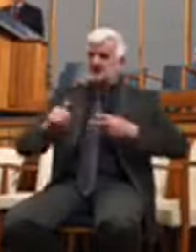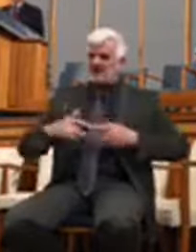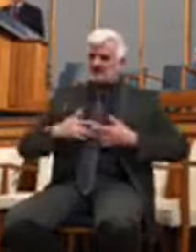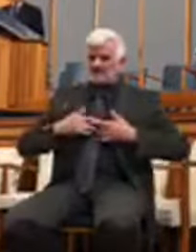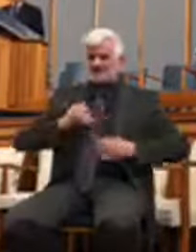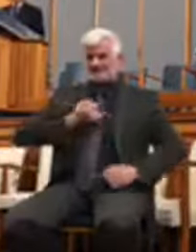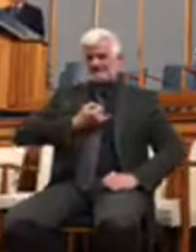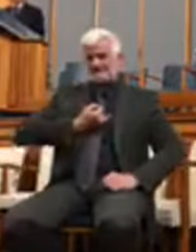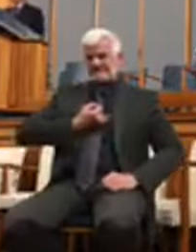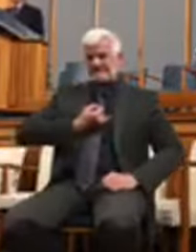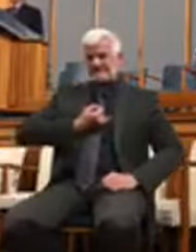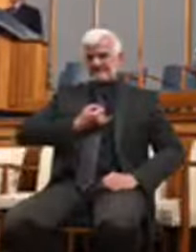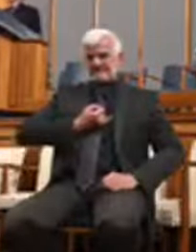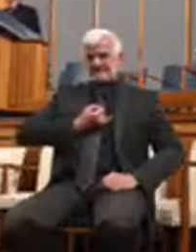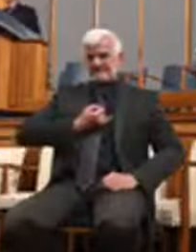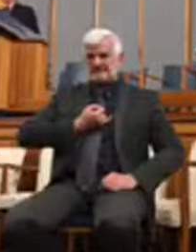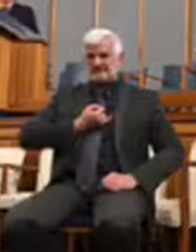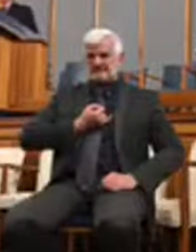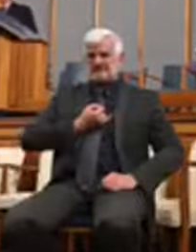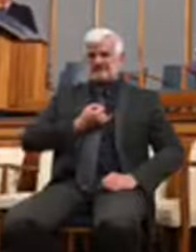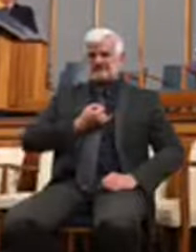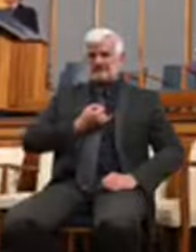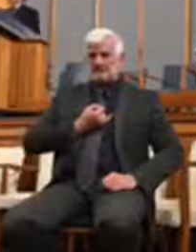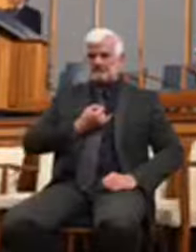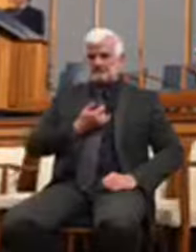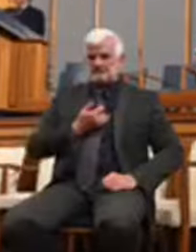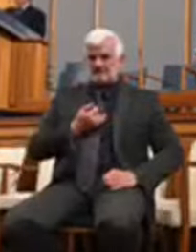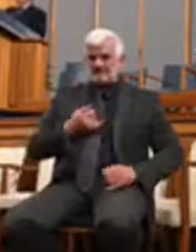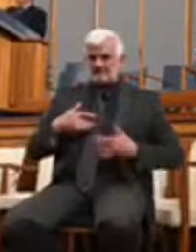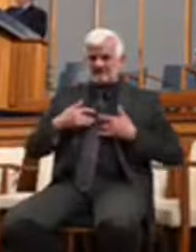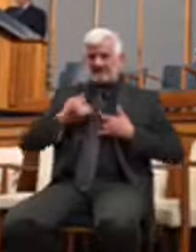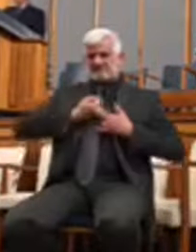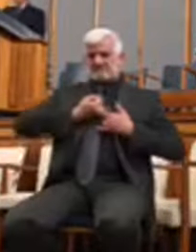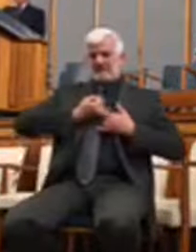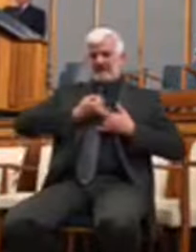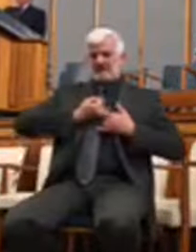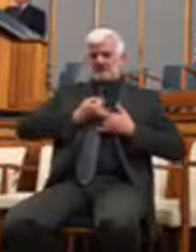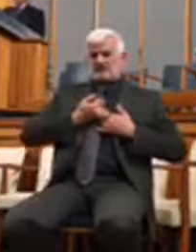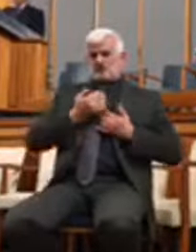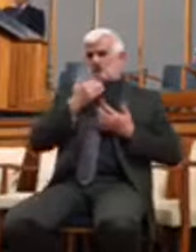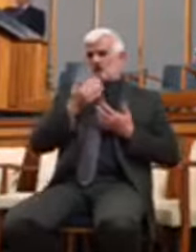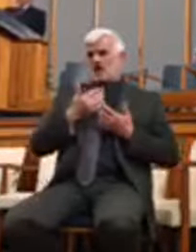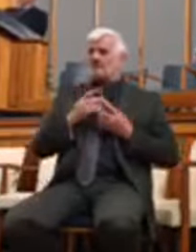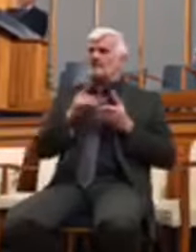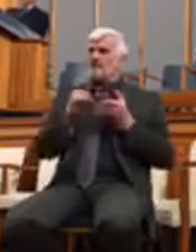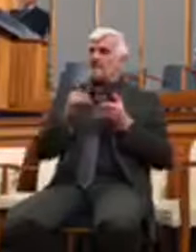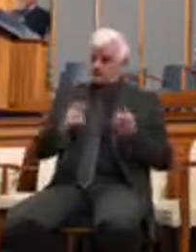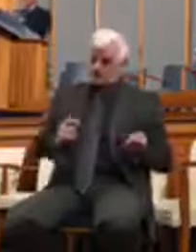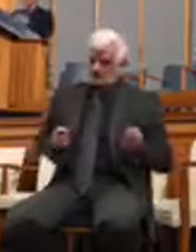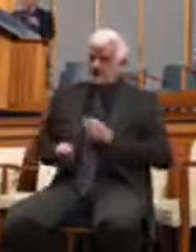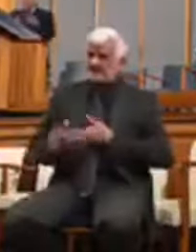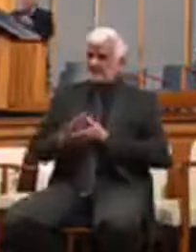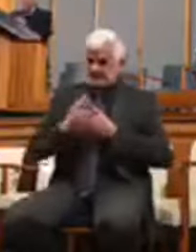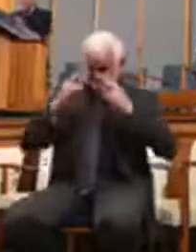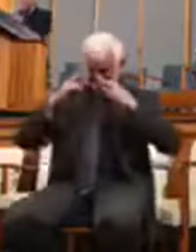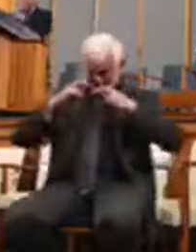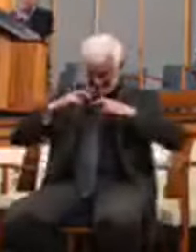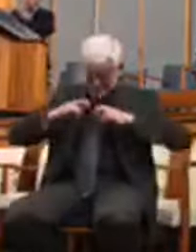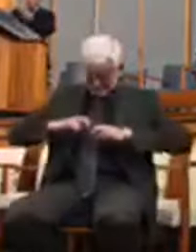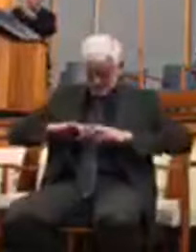While repentance says, no, there is nothing good in me. I look to God, he's holy, he's thrice holy, and I'm